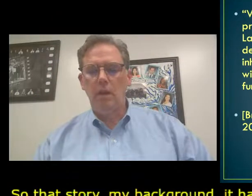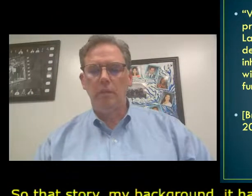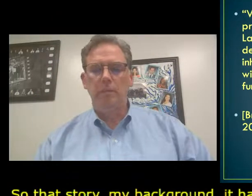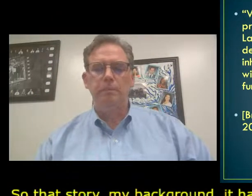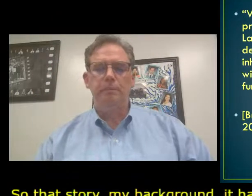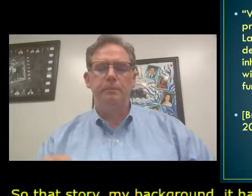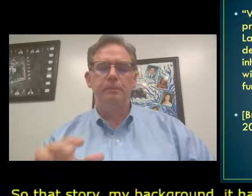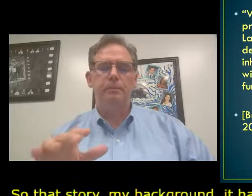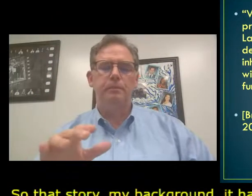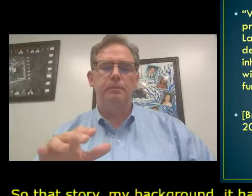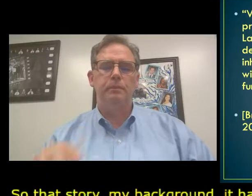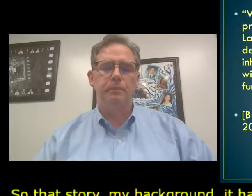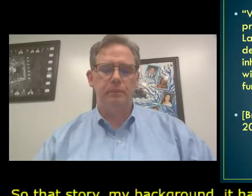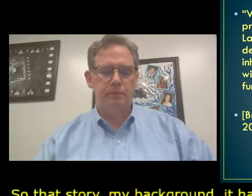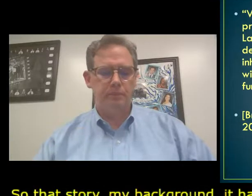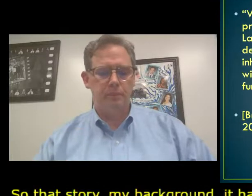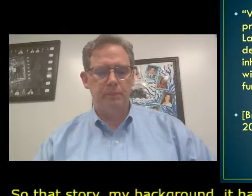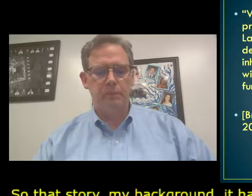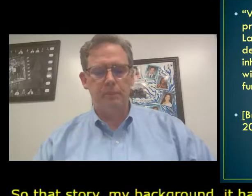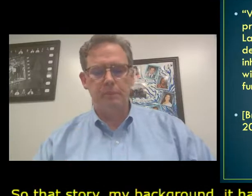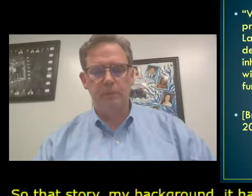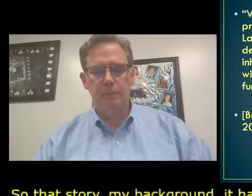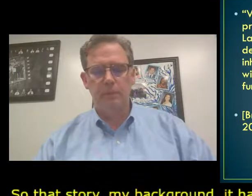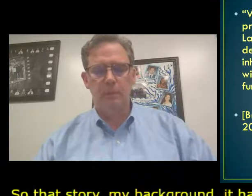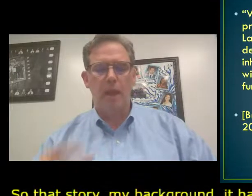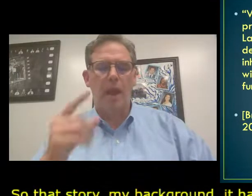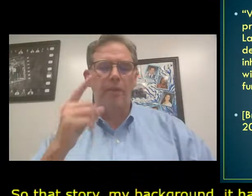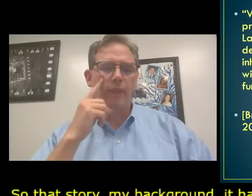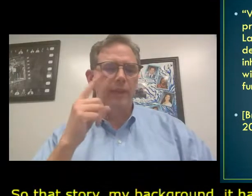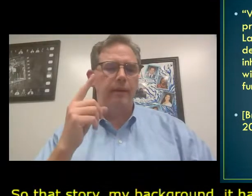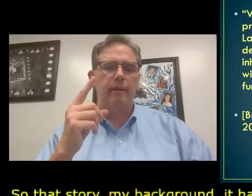I really appreciate this quote.